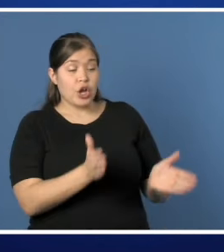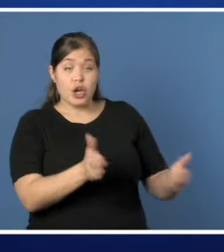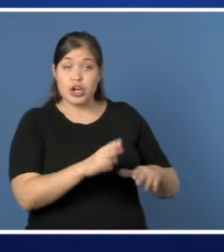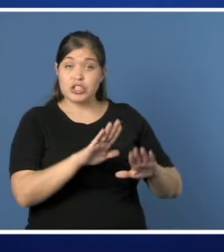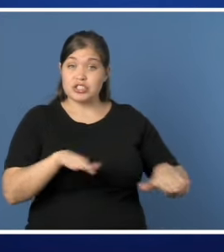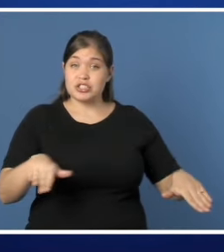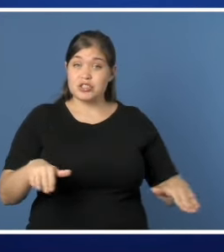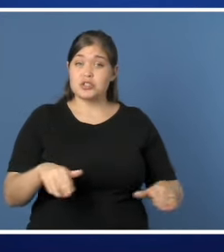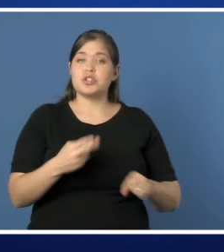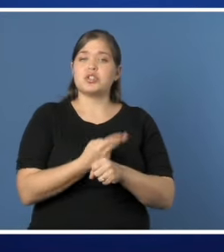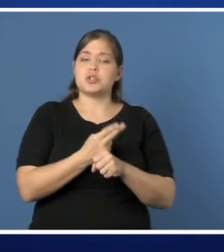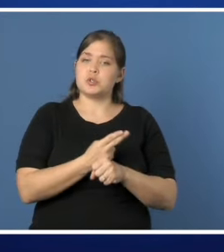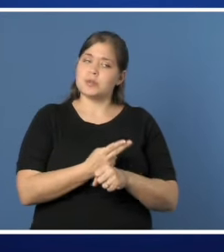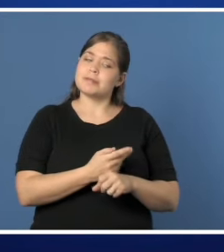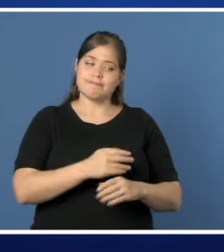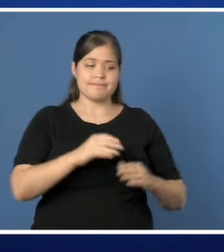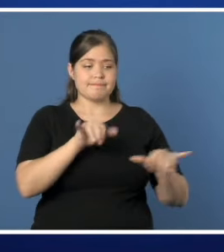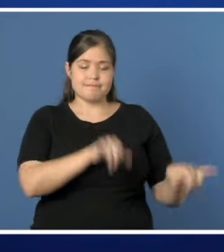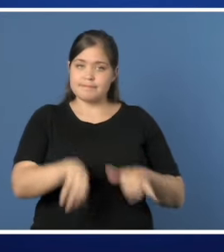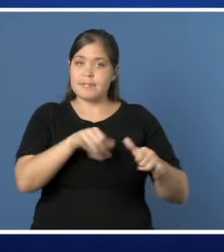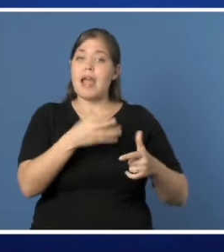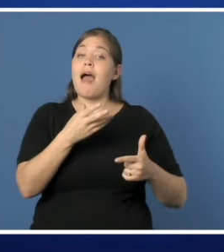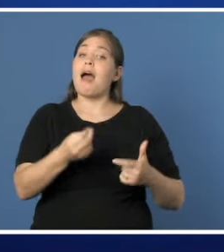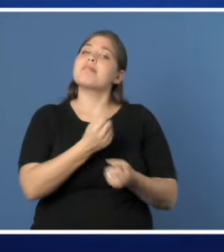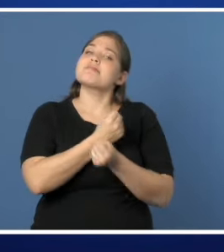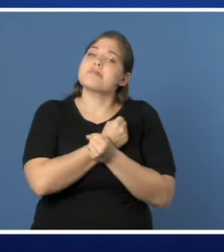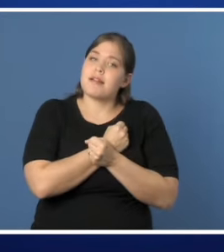Reassure children with firmness and love